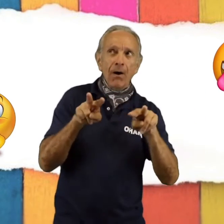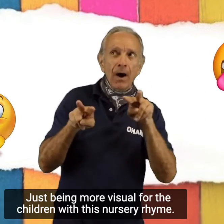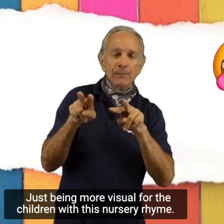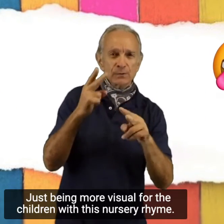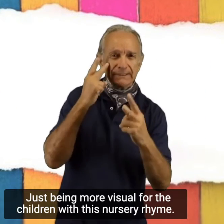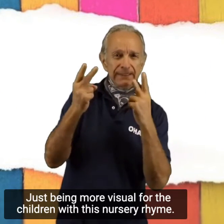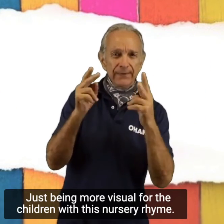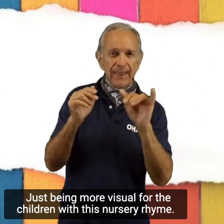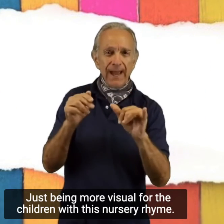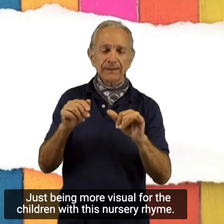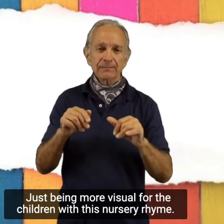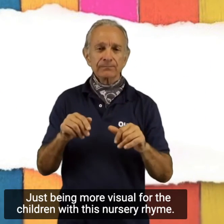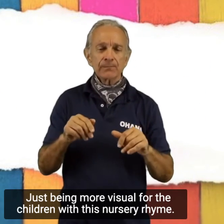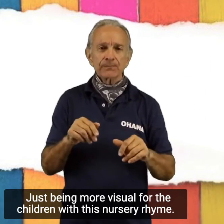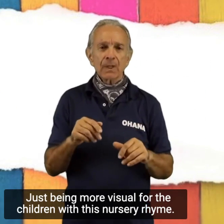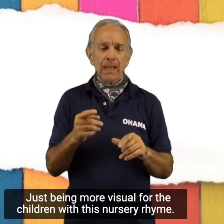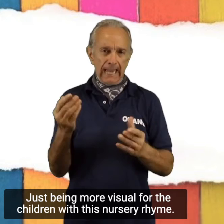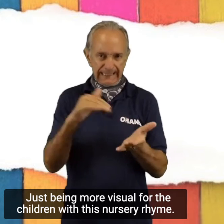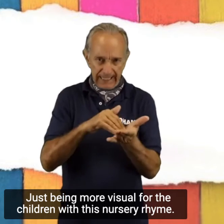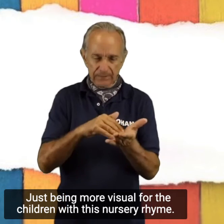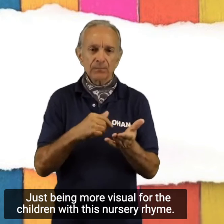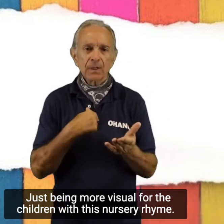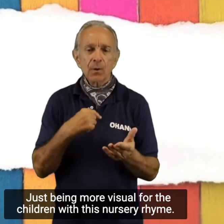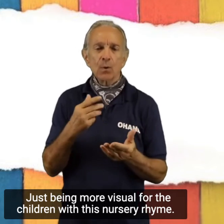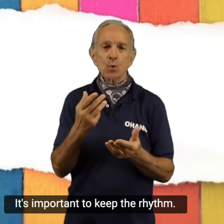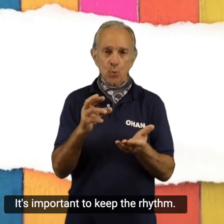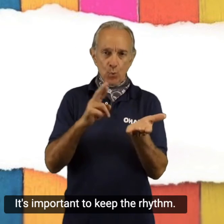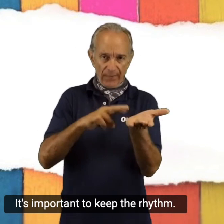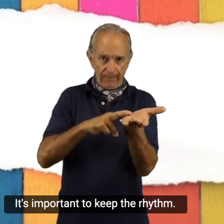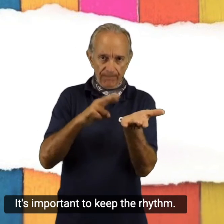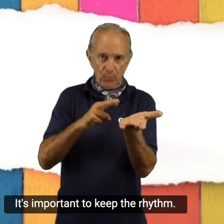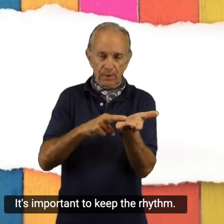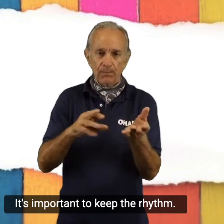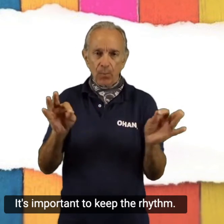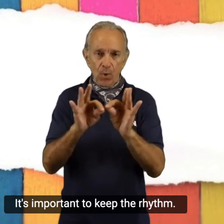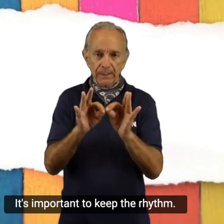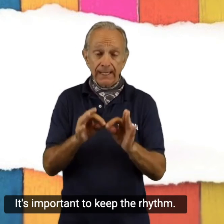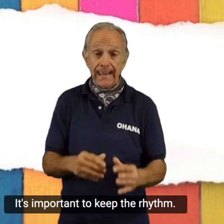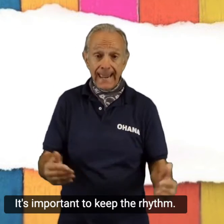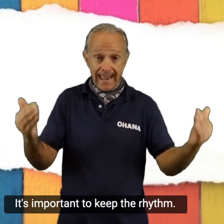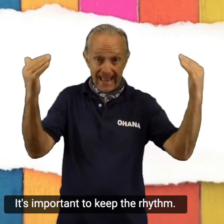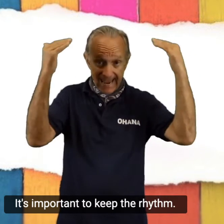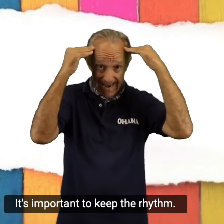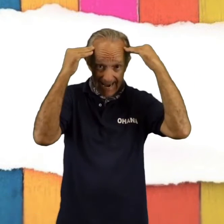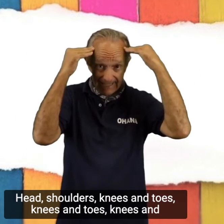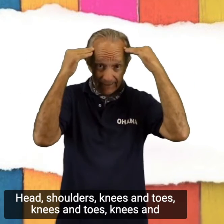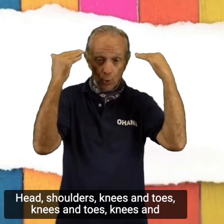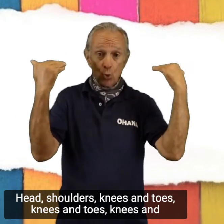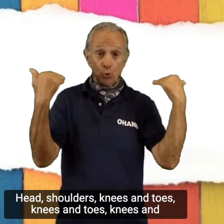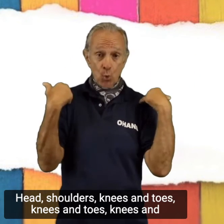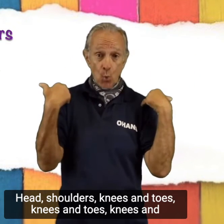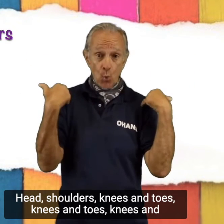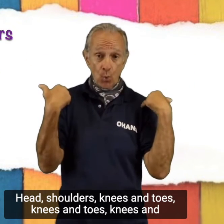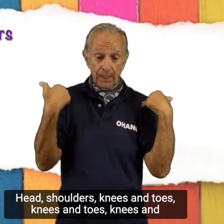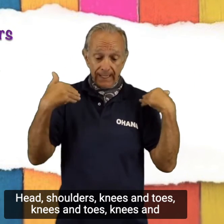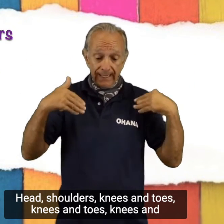Just being more visual for the children with this nursery rhyme. It's important to keep the rhythm, head, shoulders,